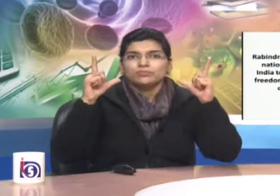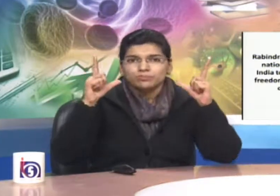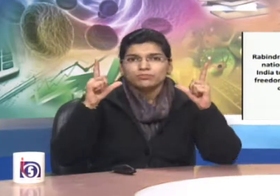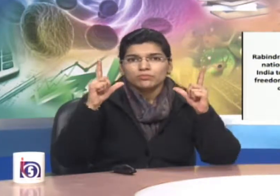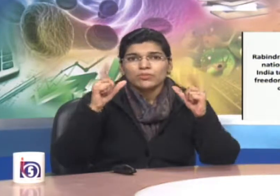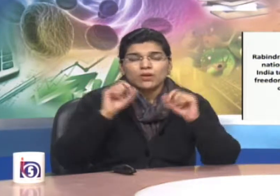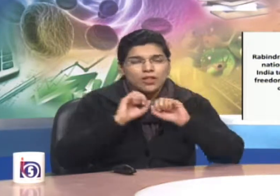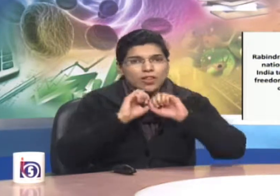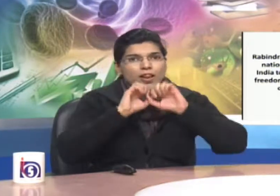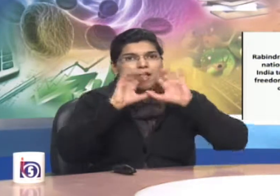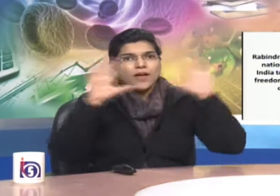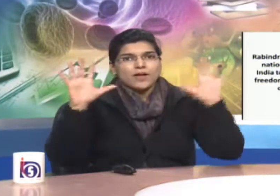and a visionary,